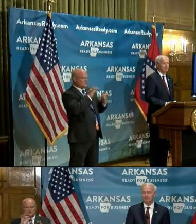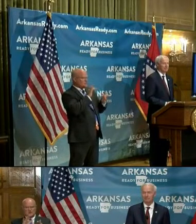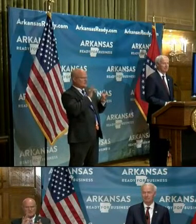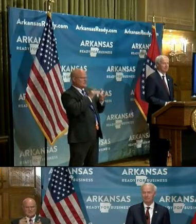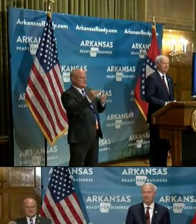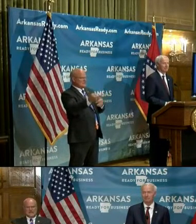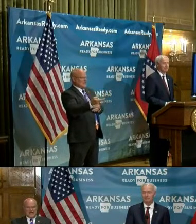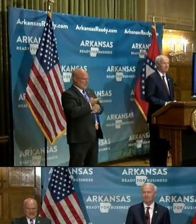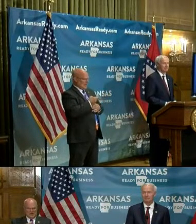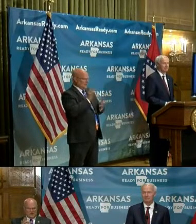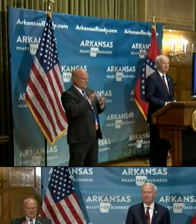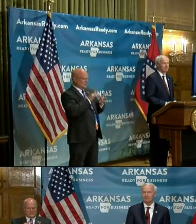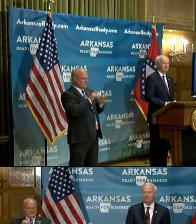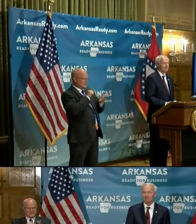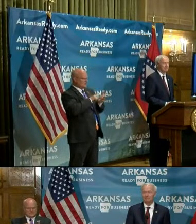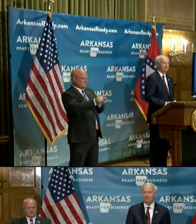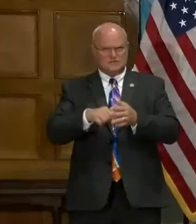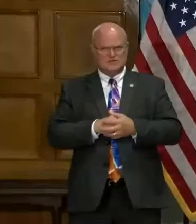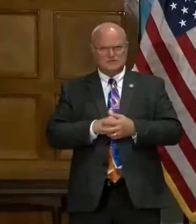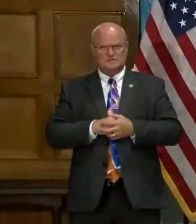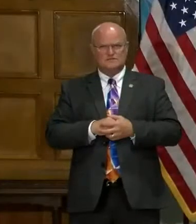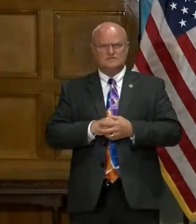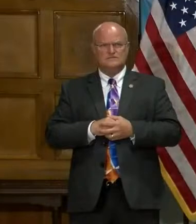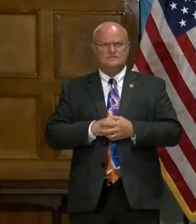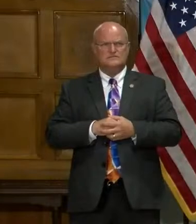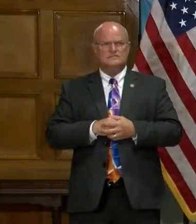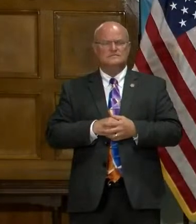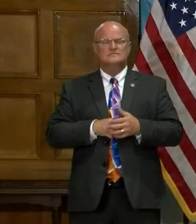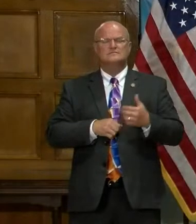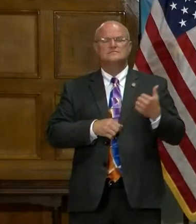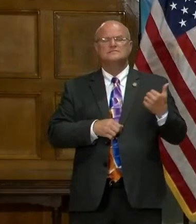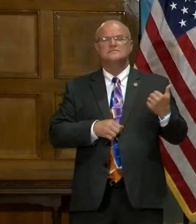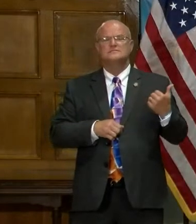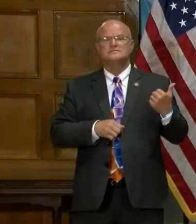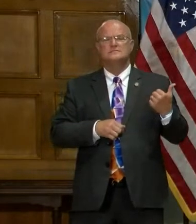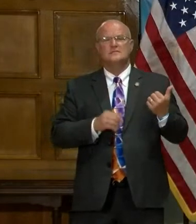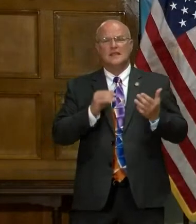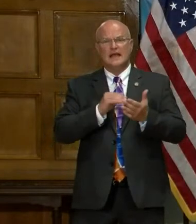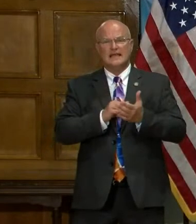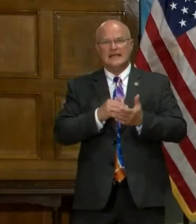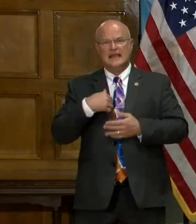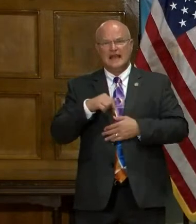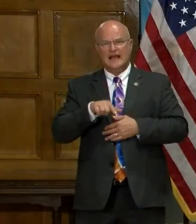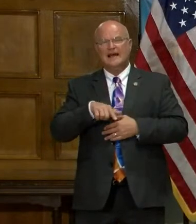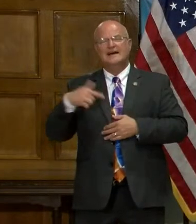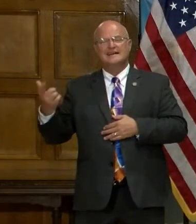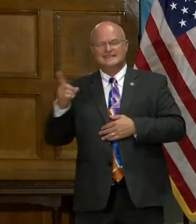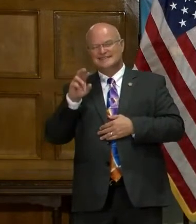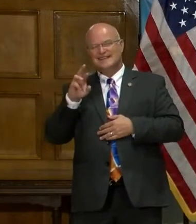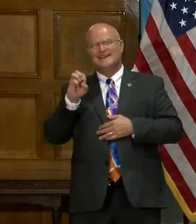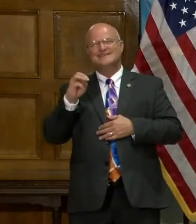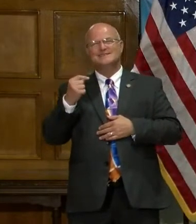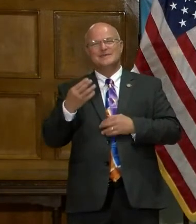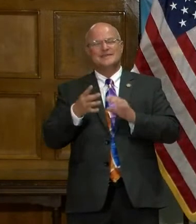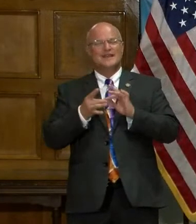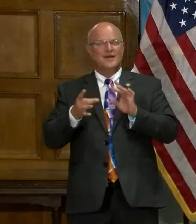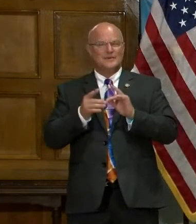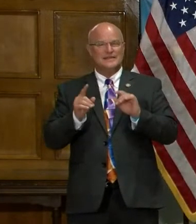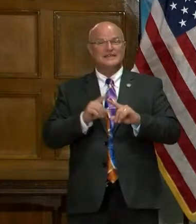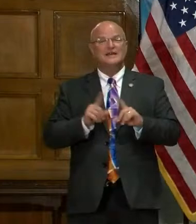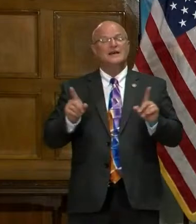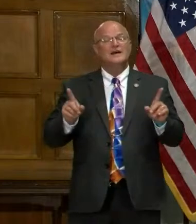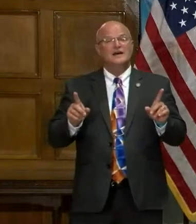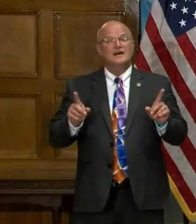comes to hiring contact tracers for the state? Again, I'll let Dr. Smith comment, but